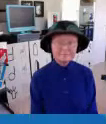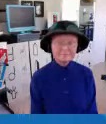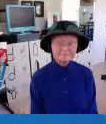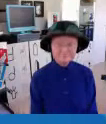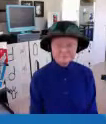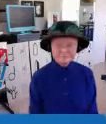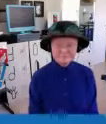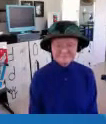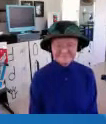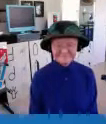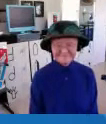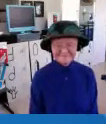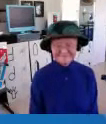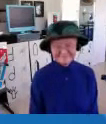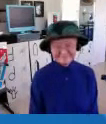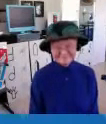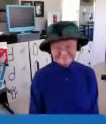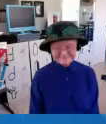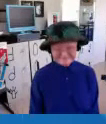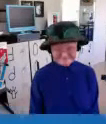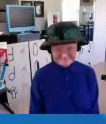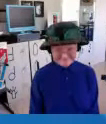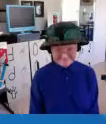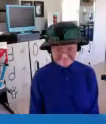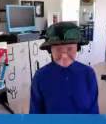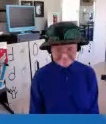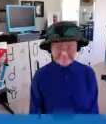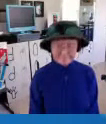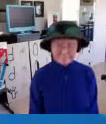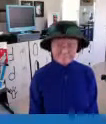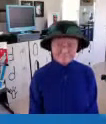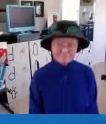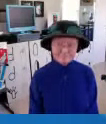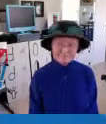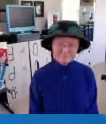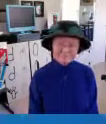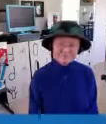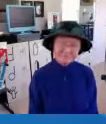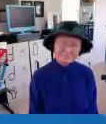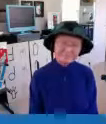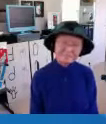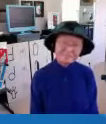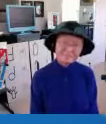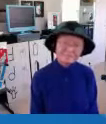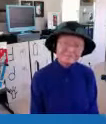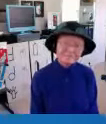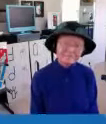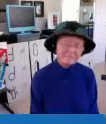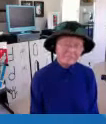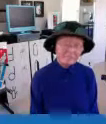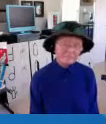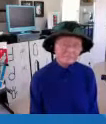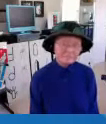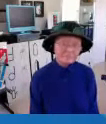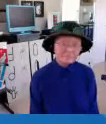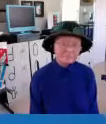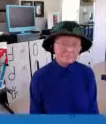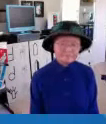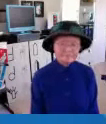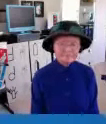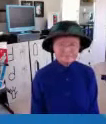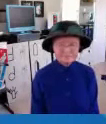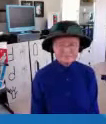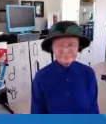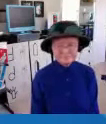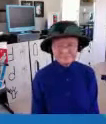studied. Lithuanian, Croatian, Rwandan, Ethiopian, Venezuelan, the Haitian, Honduran, Kurdish,